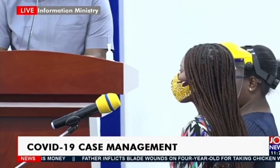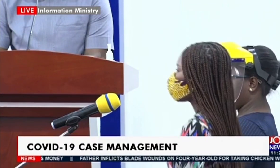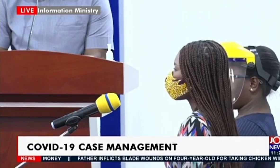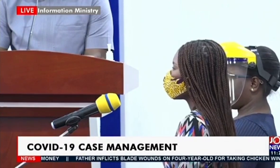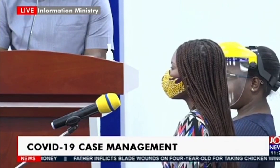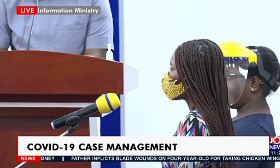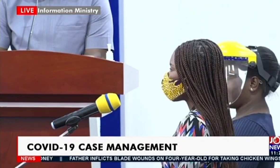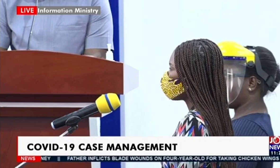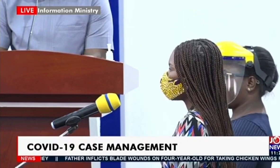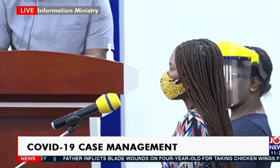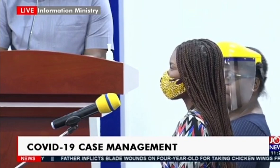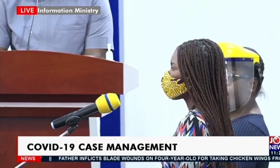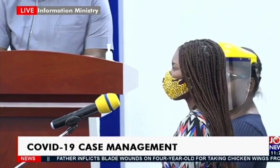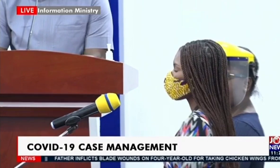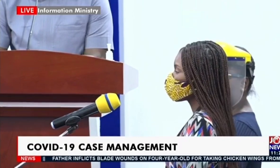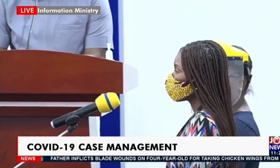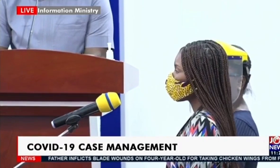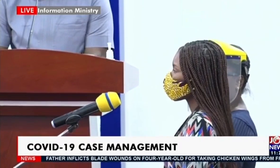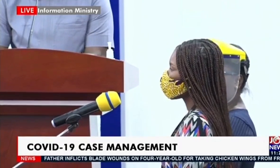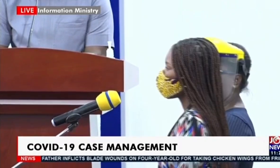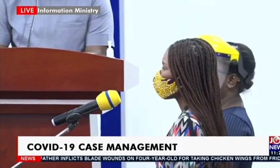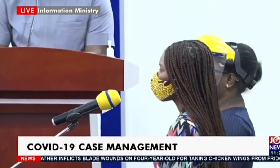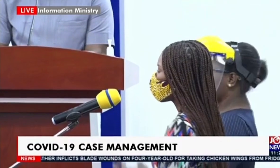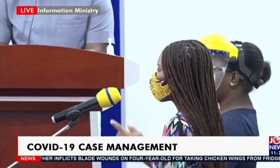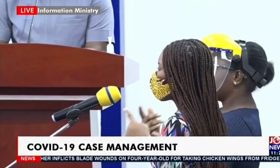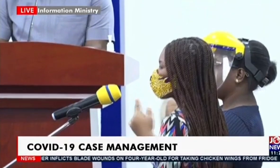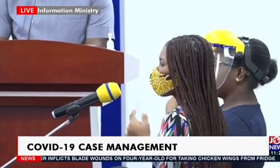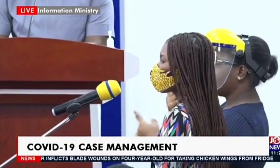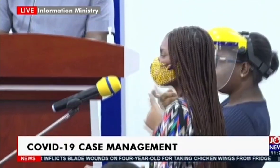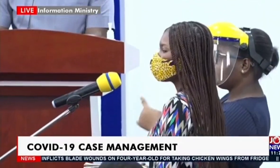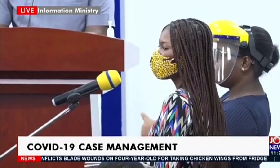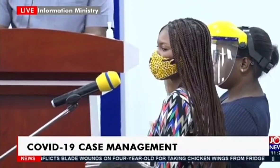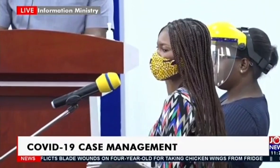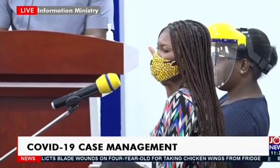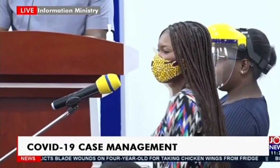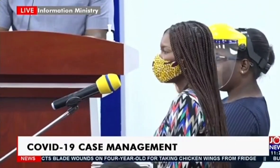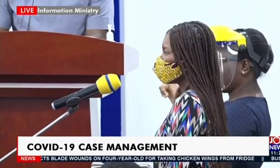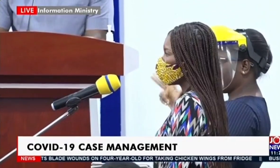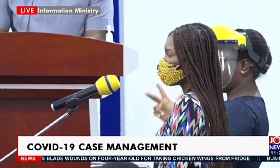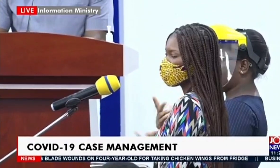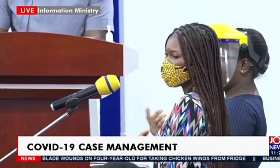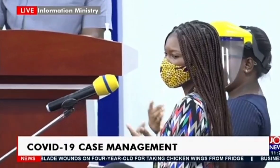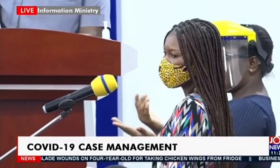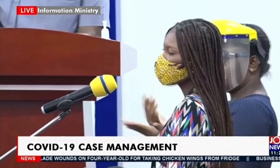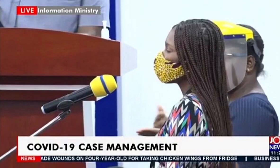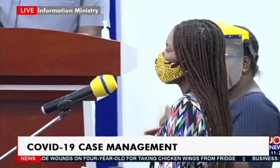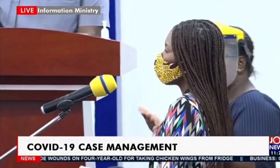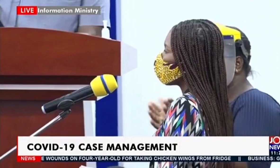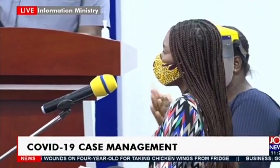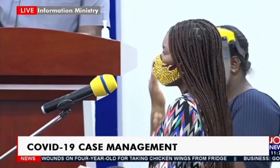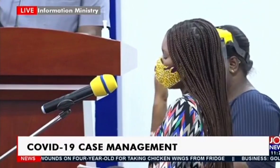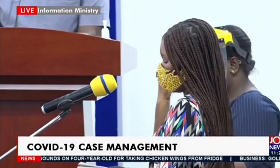Right. My name is Evelyn Tengma from TV3. My question goes to the FDA, Madam.